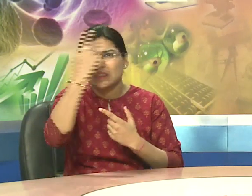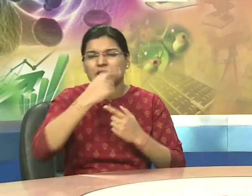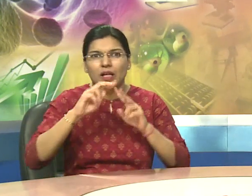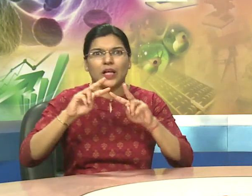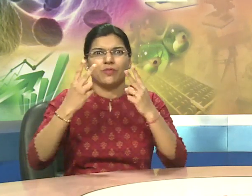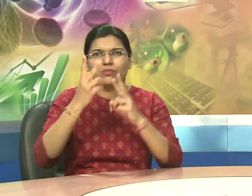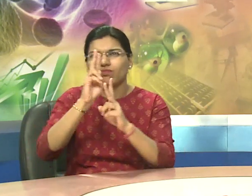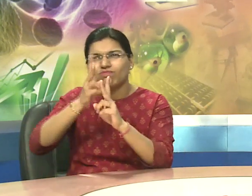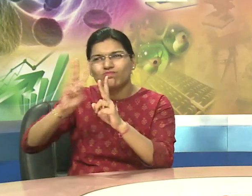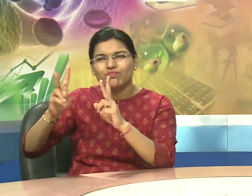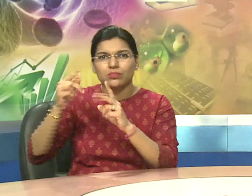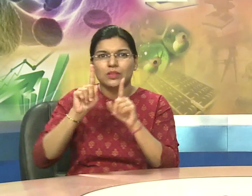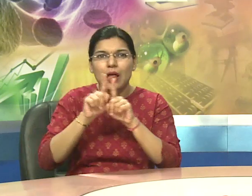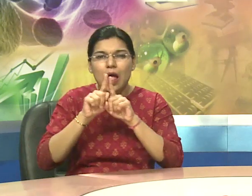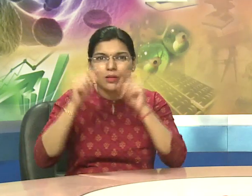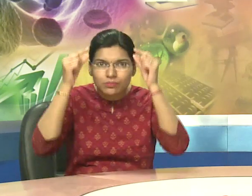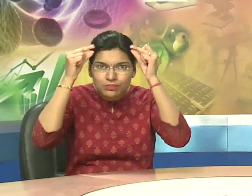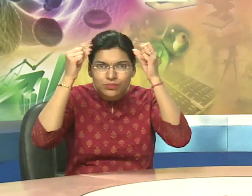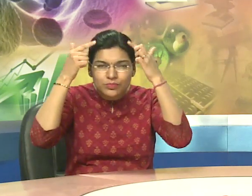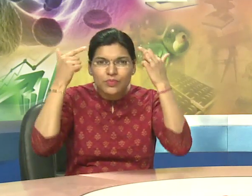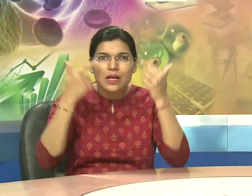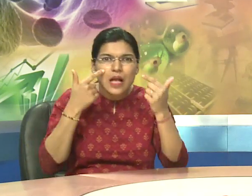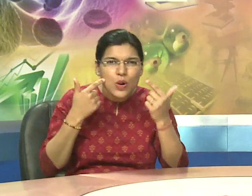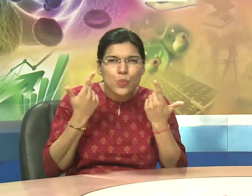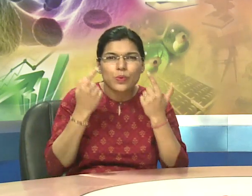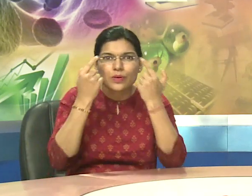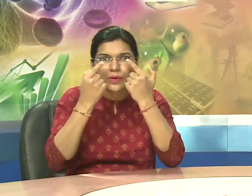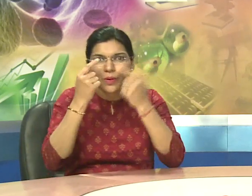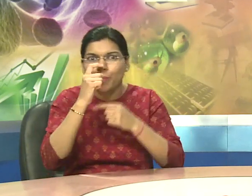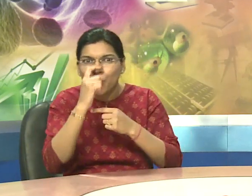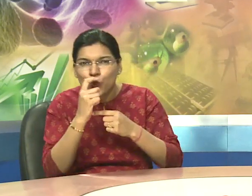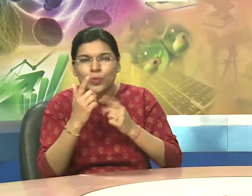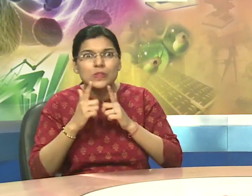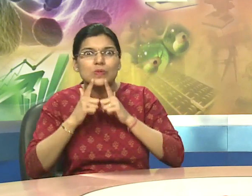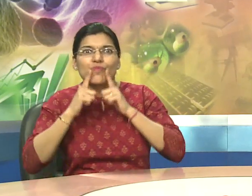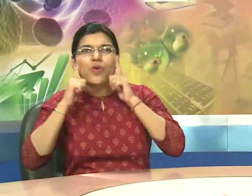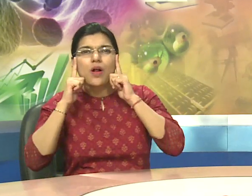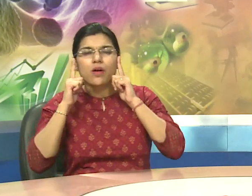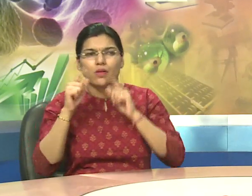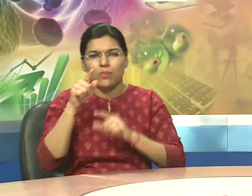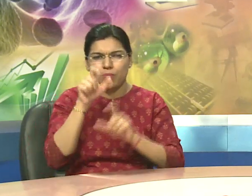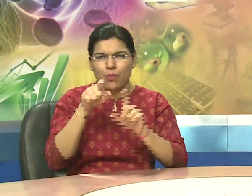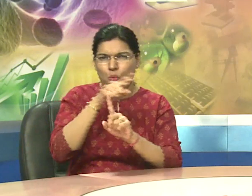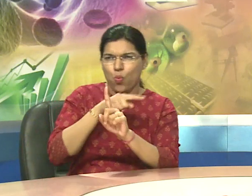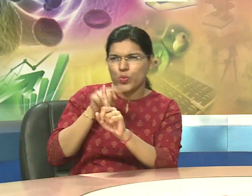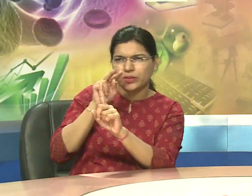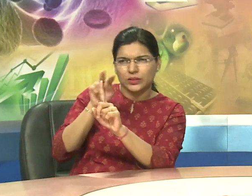France, different from anywhere entire the world, which have fair color,